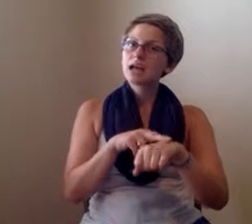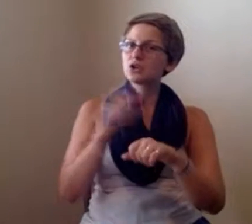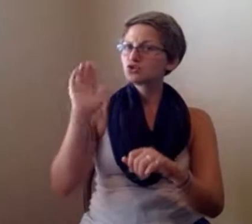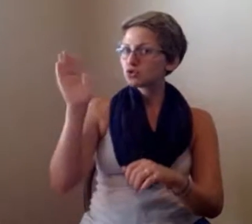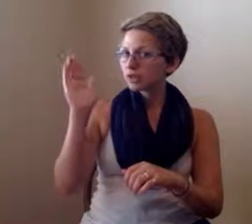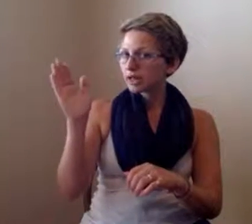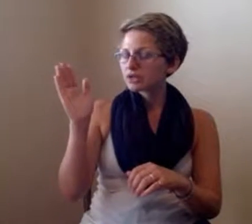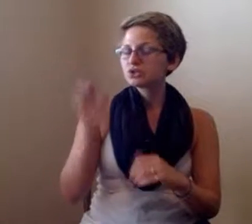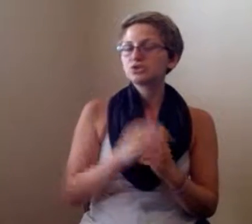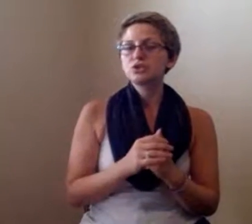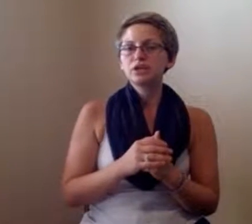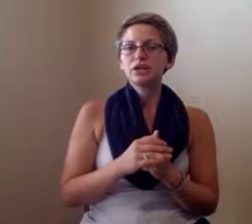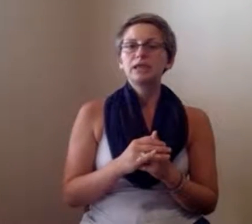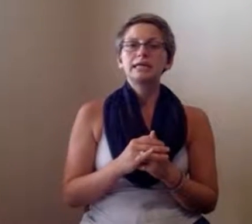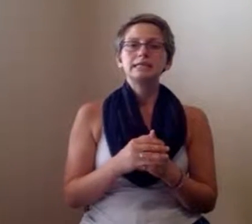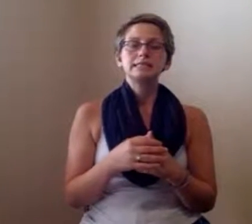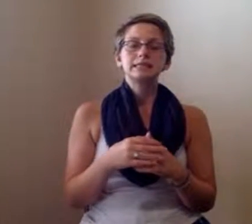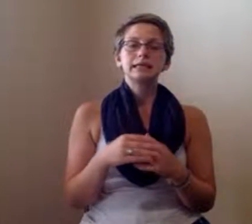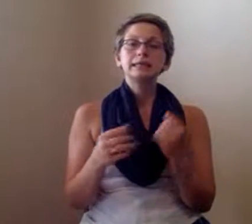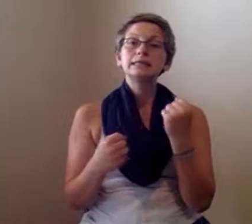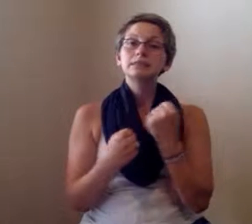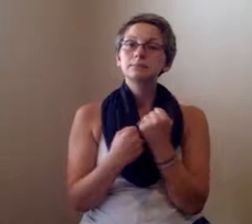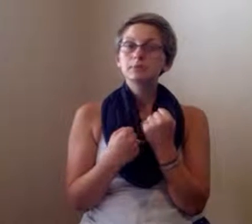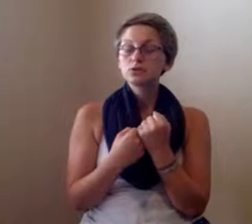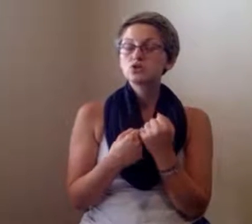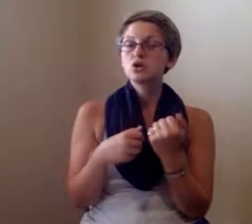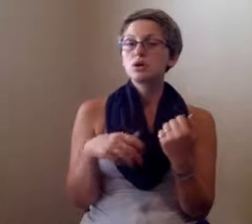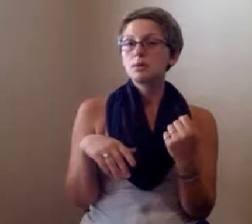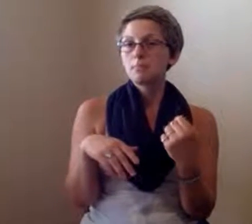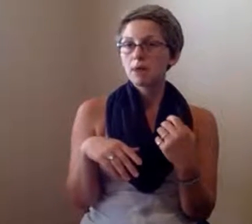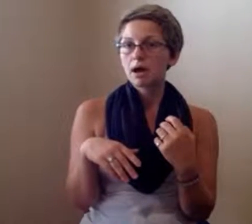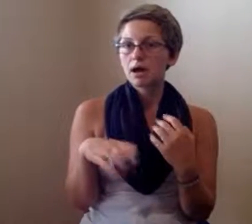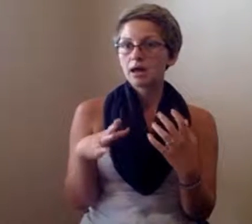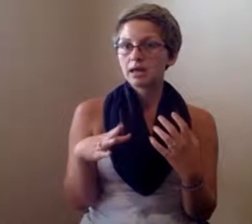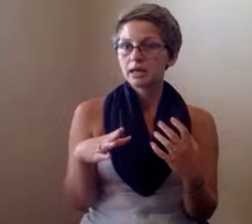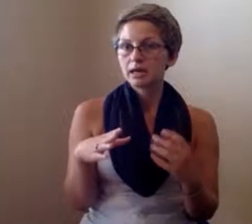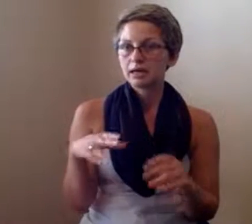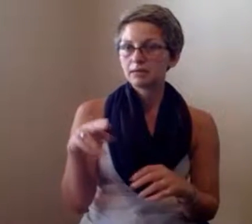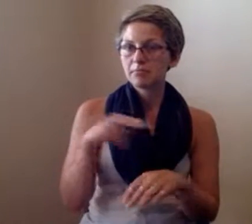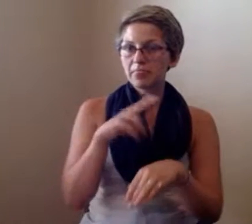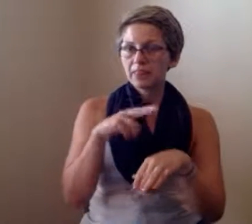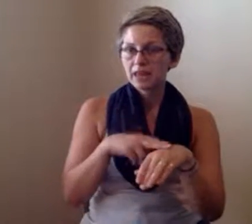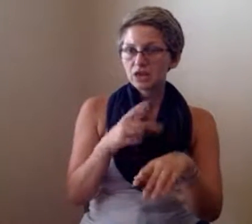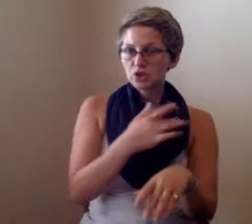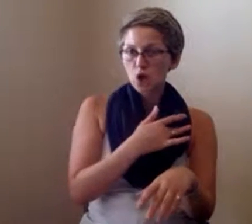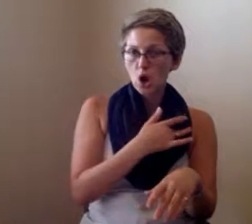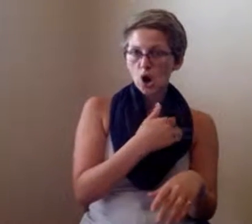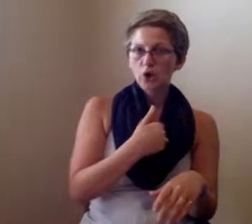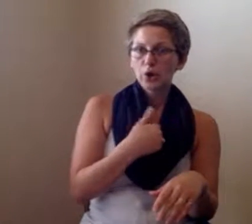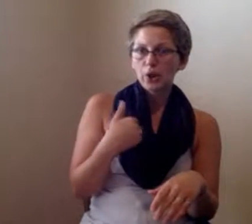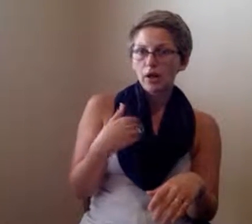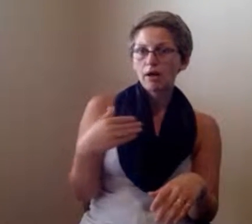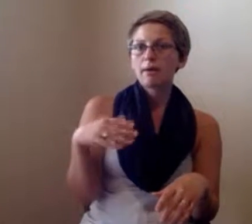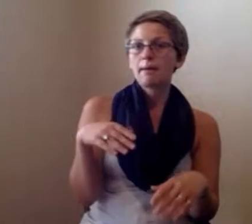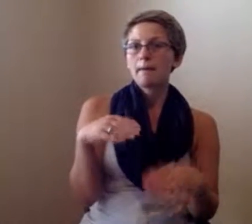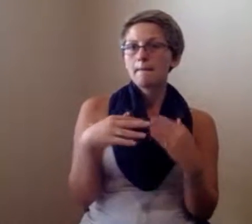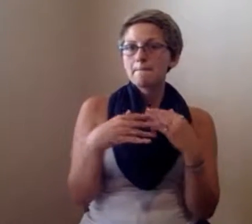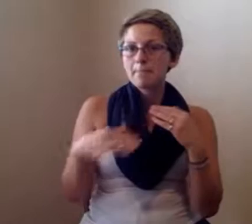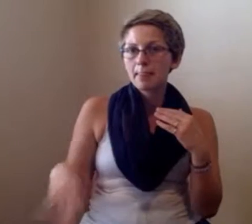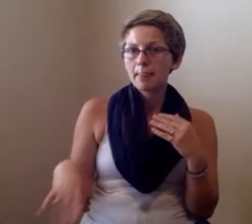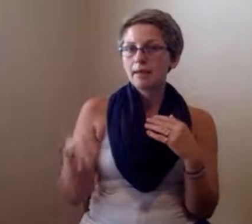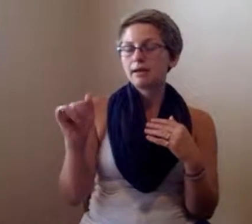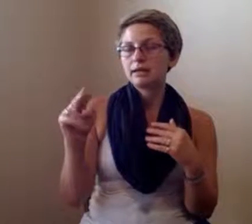Blood Institutes and NIH, U.S. Department of Health and Human Services, and supported by the community government